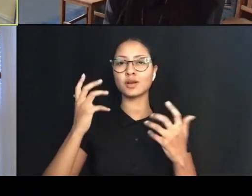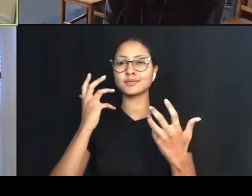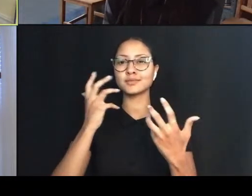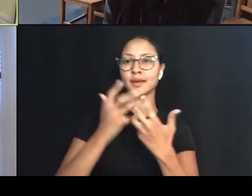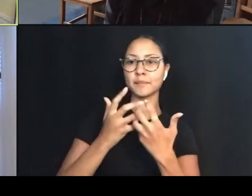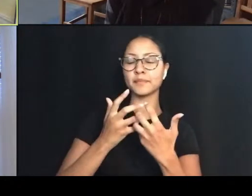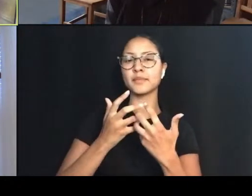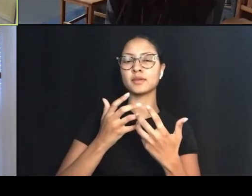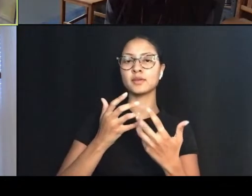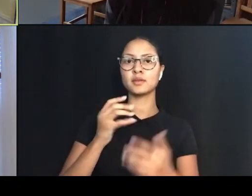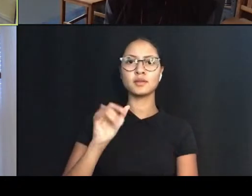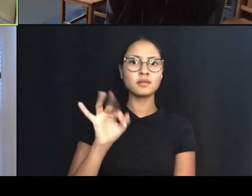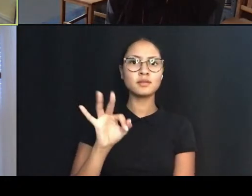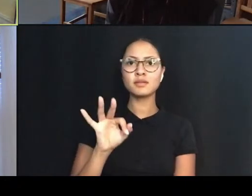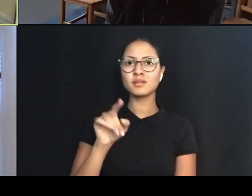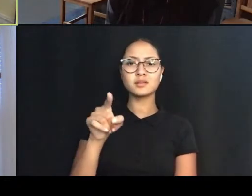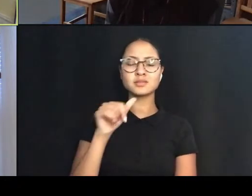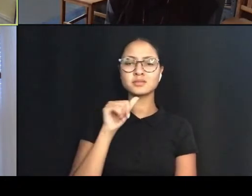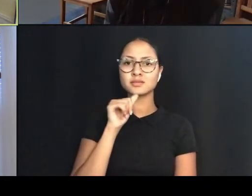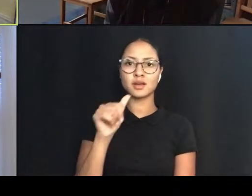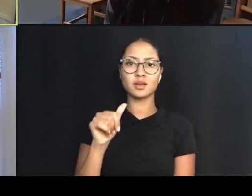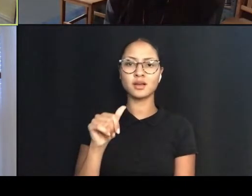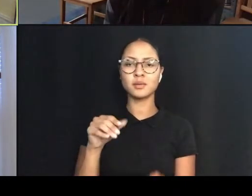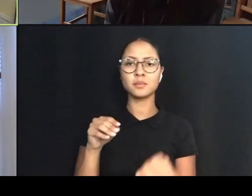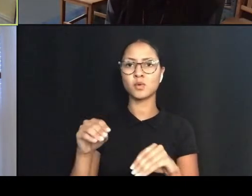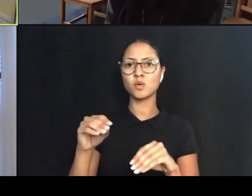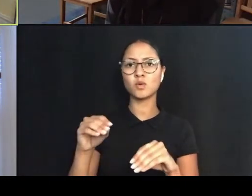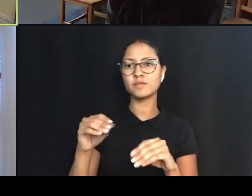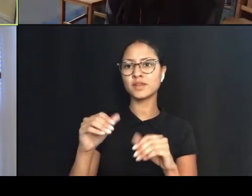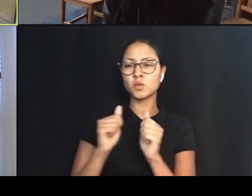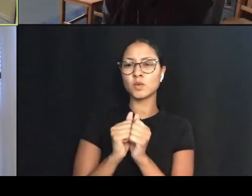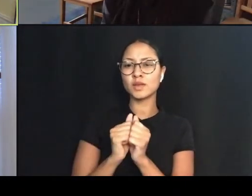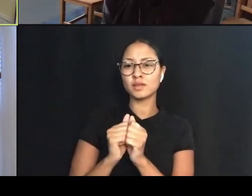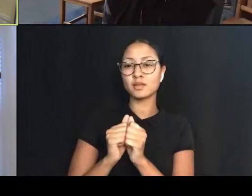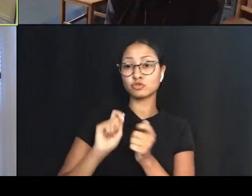has change in it, then you're not moving with tradition.